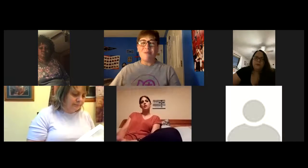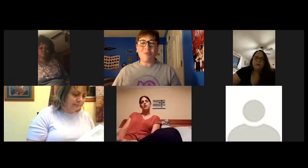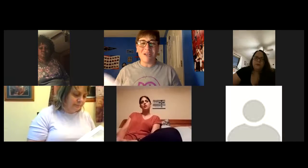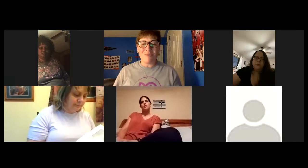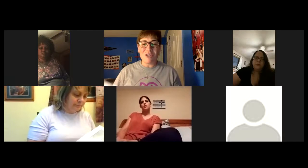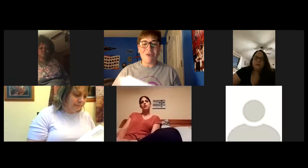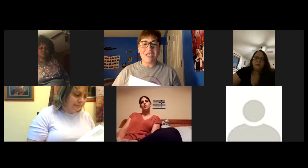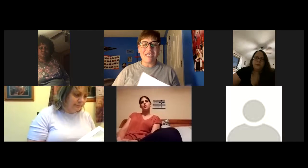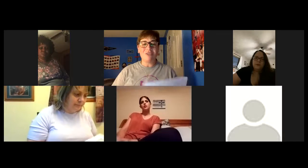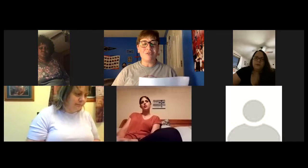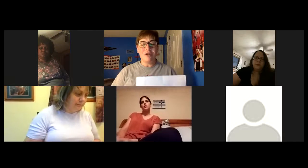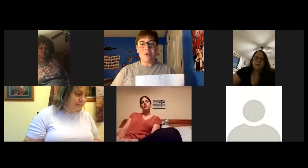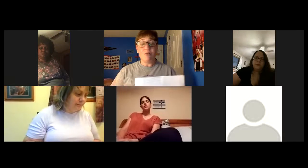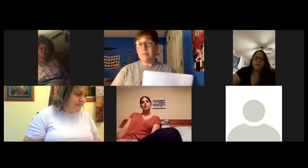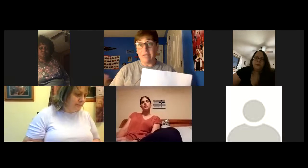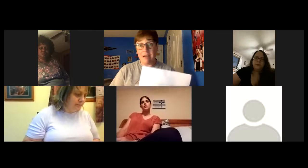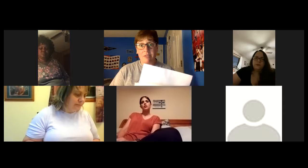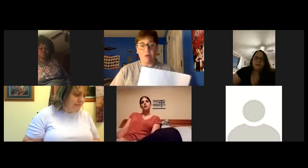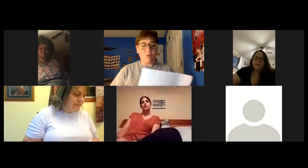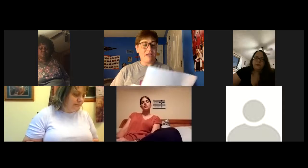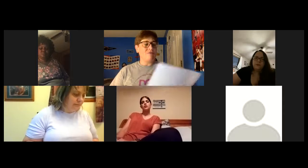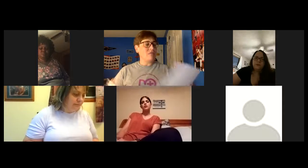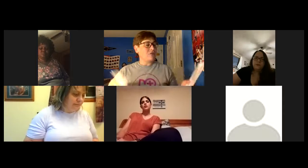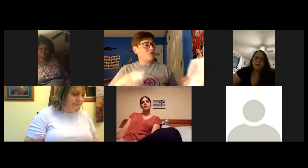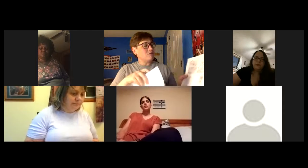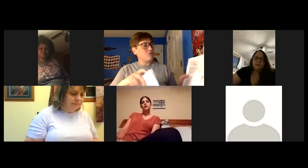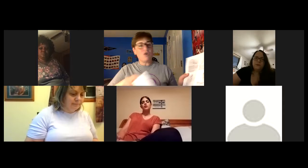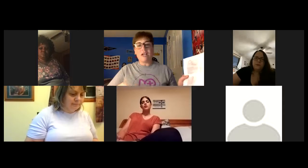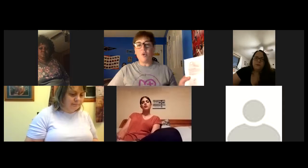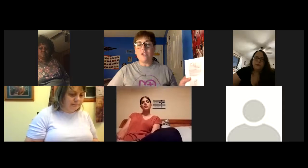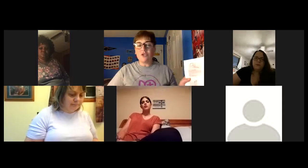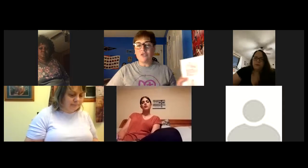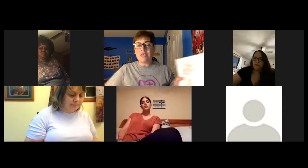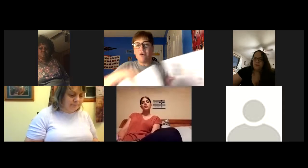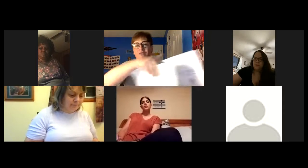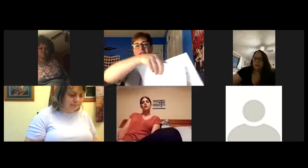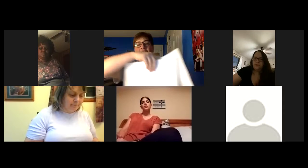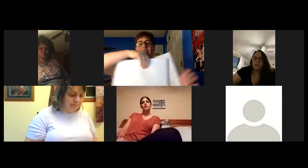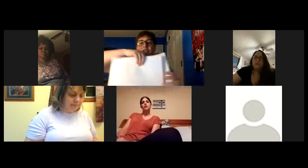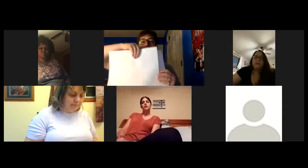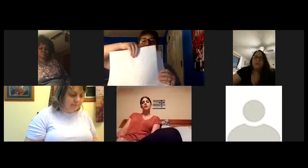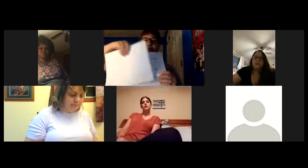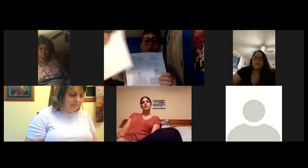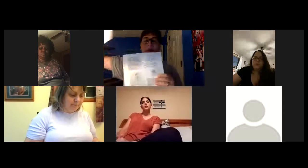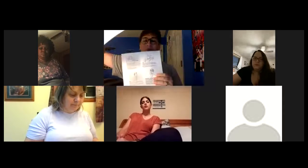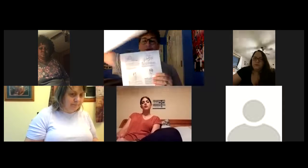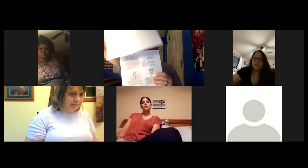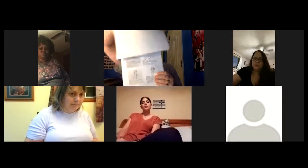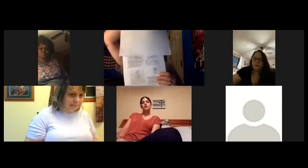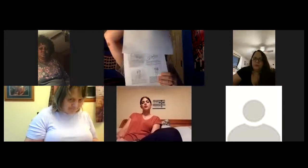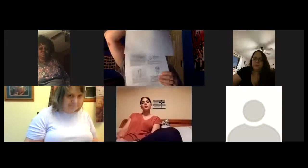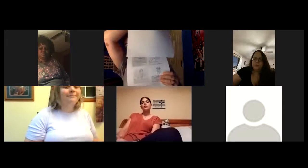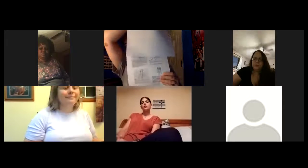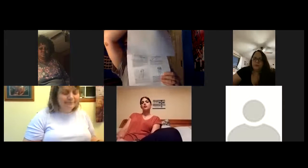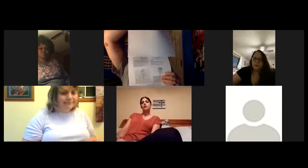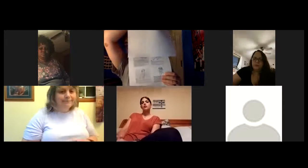You remember when you're a kid or whenever, and you're trying to quiz yourself, and you would take your paper and you would